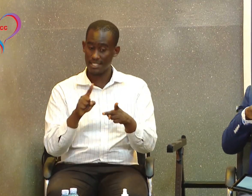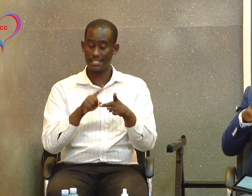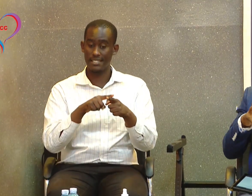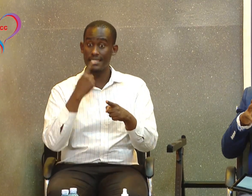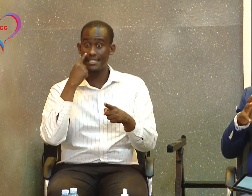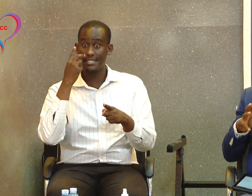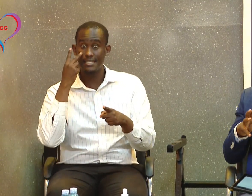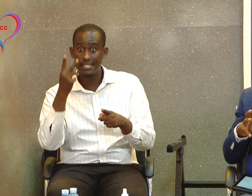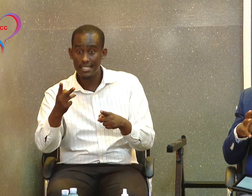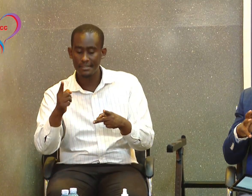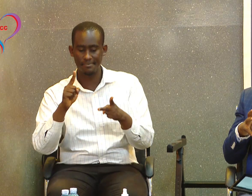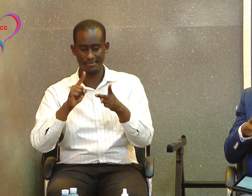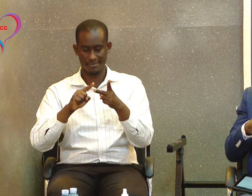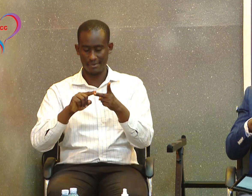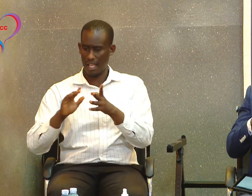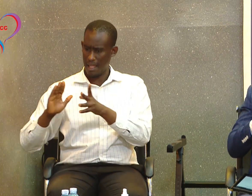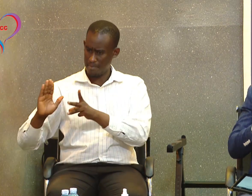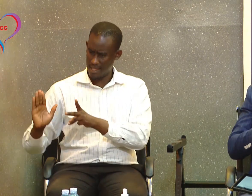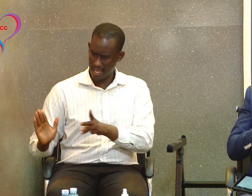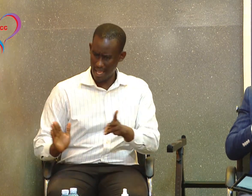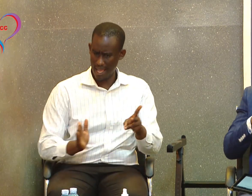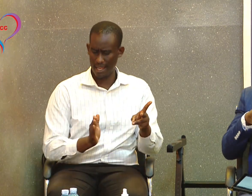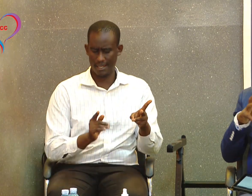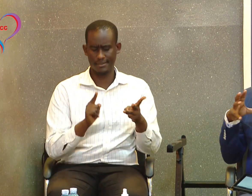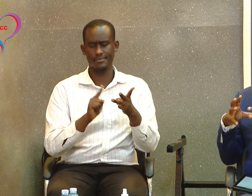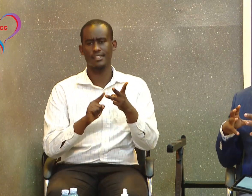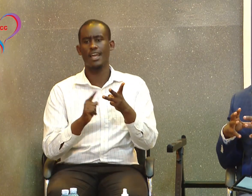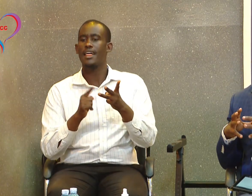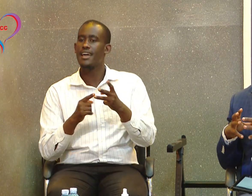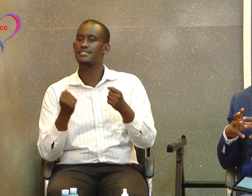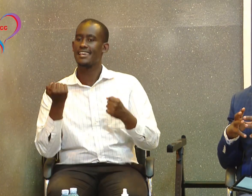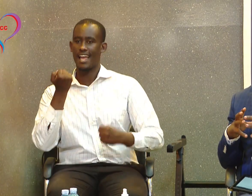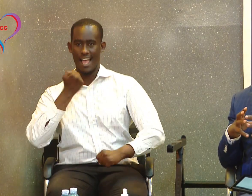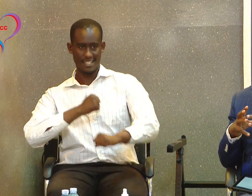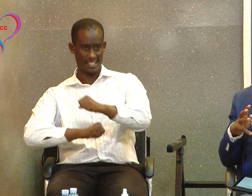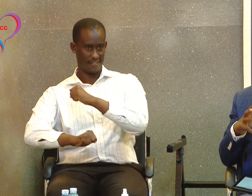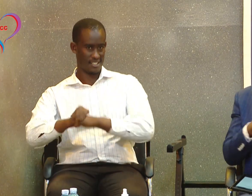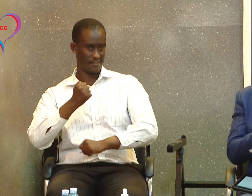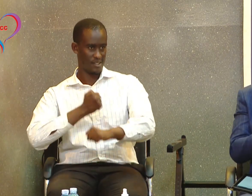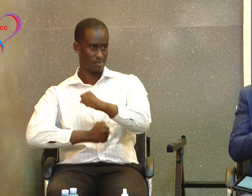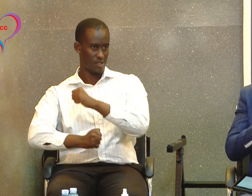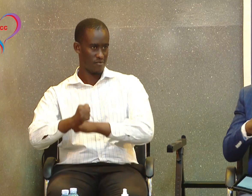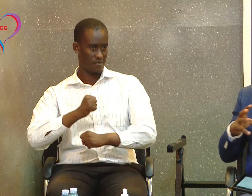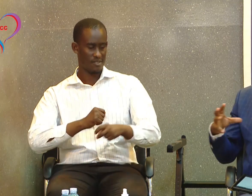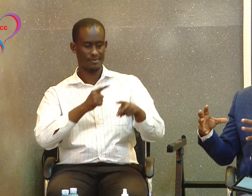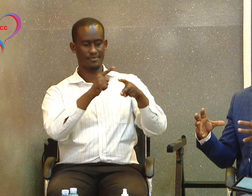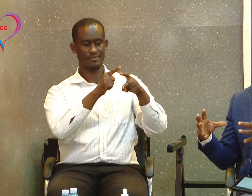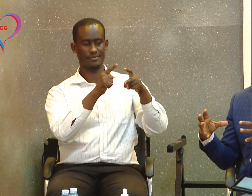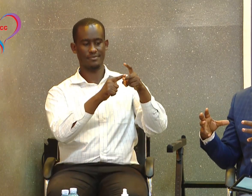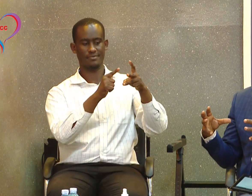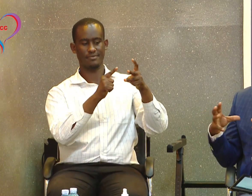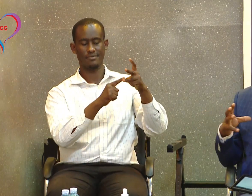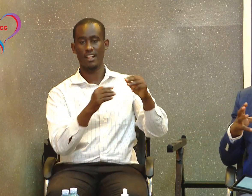You're planning for it. And you have to execute it. Those are the three levels of